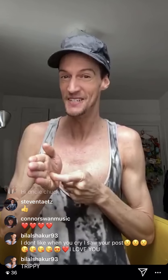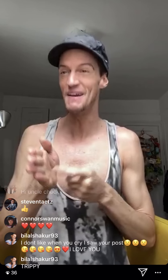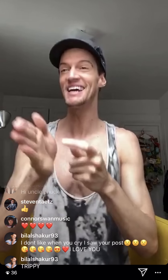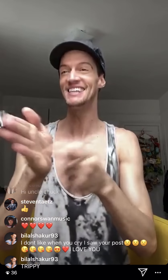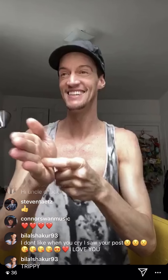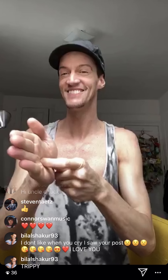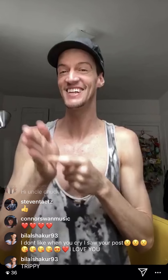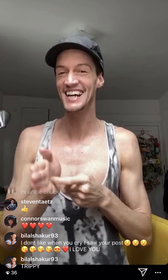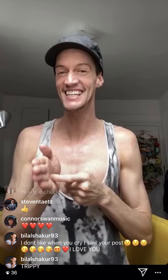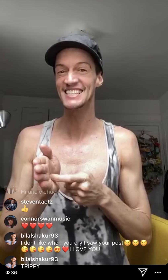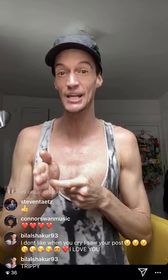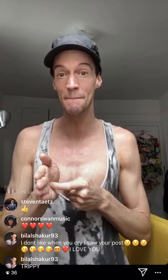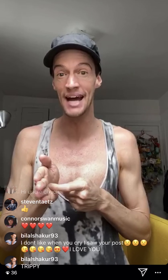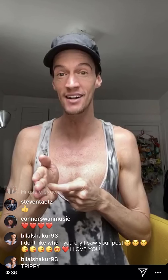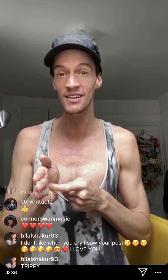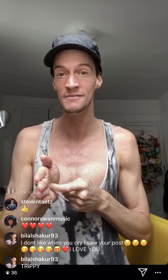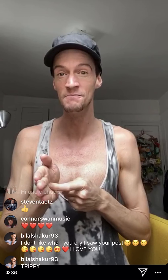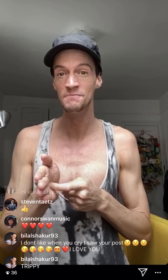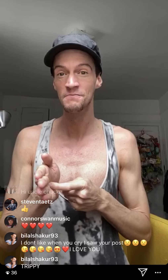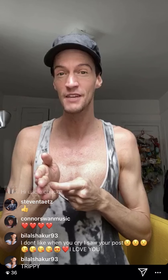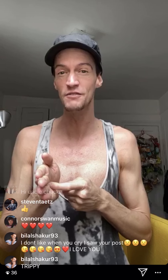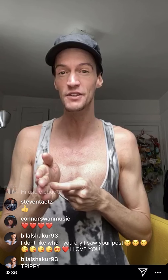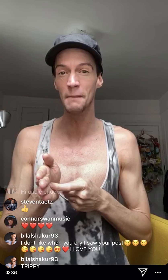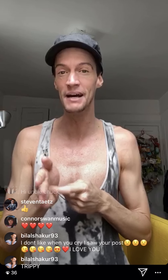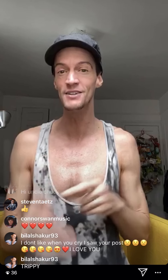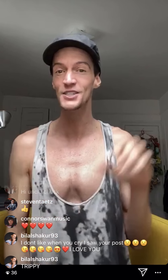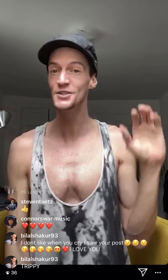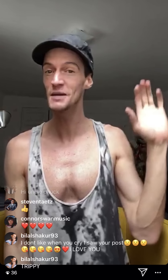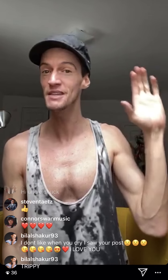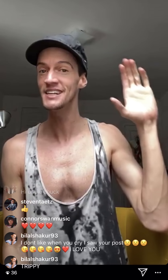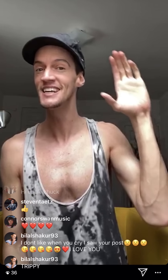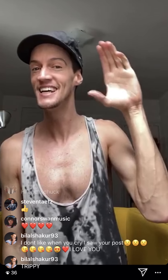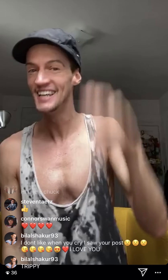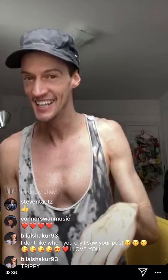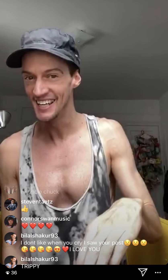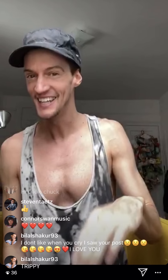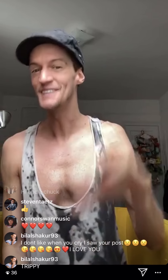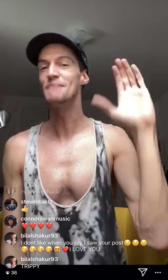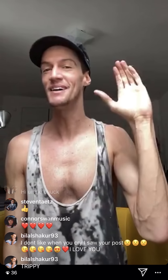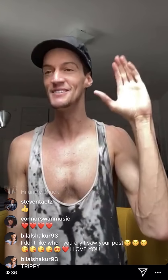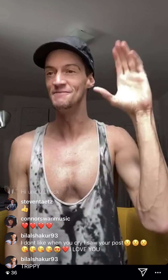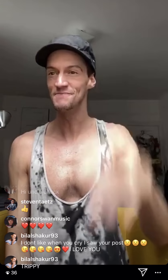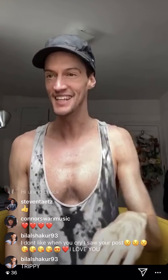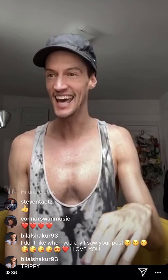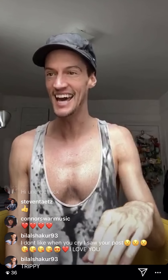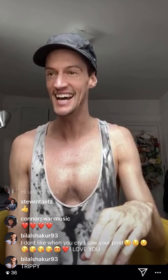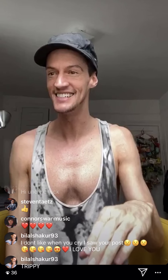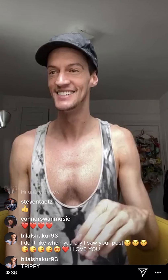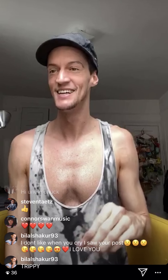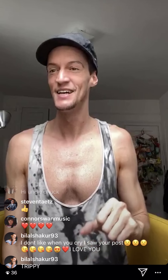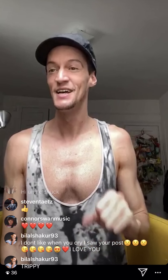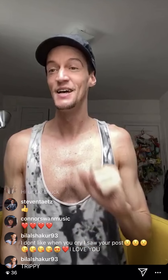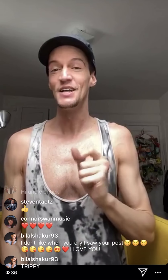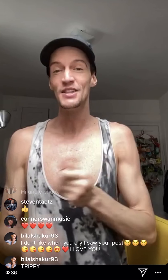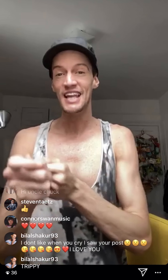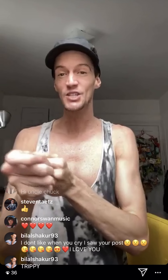Demand, very nice. To compel, if you feel compelled to do something, compel. Yeah. Next word